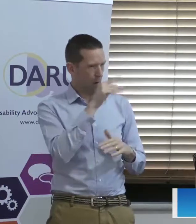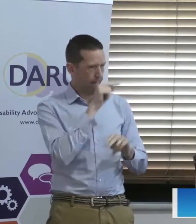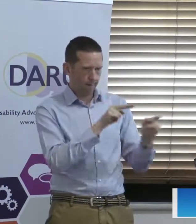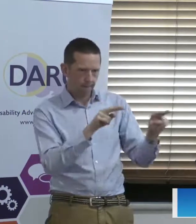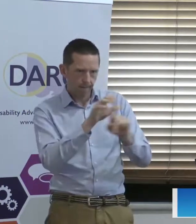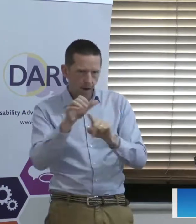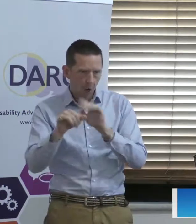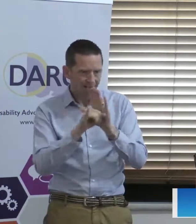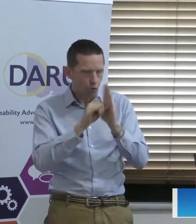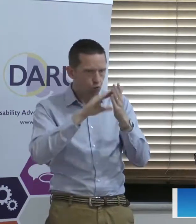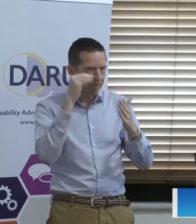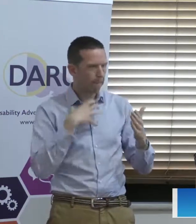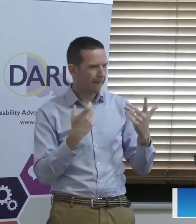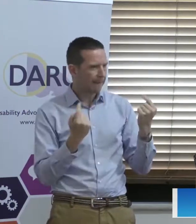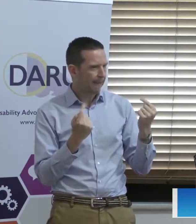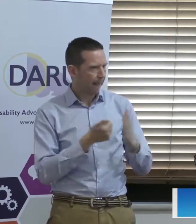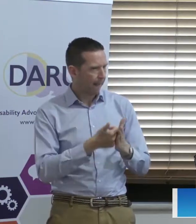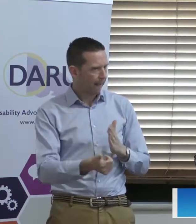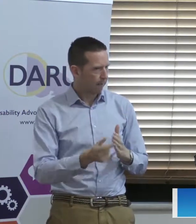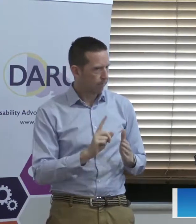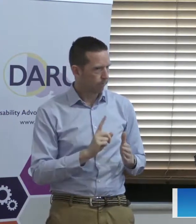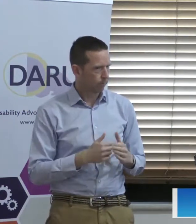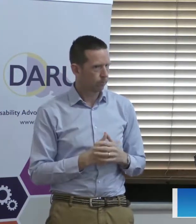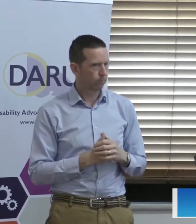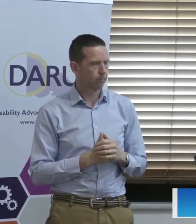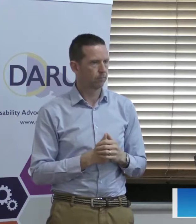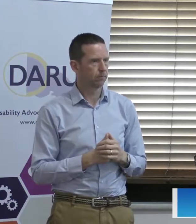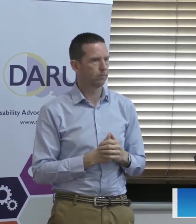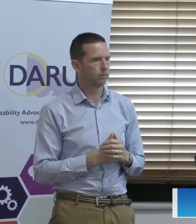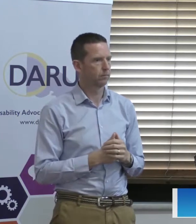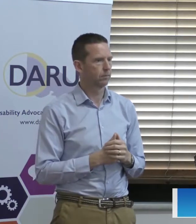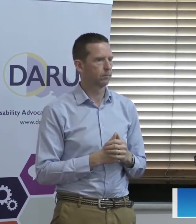readily? I mean,